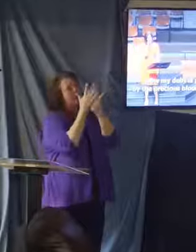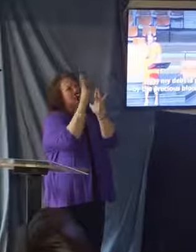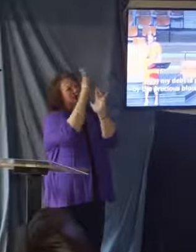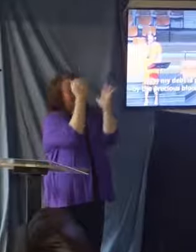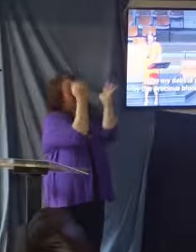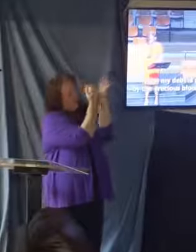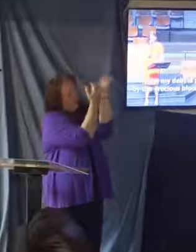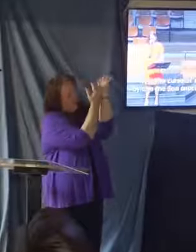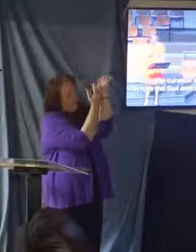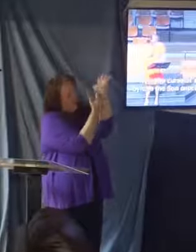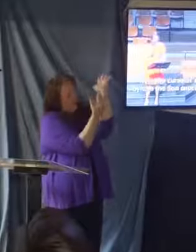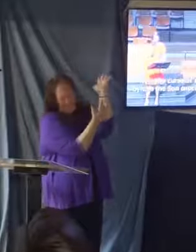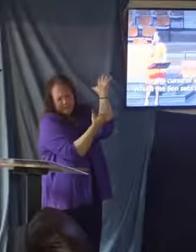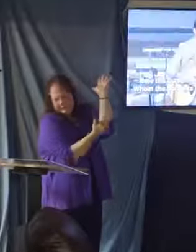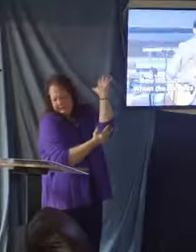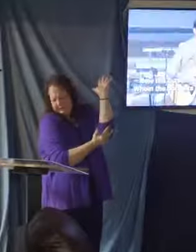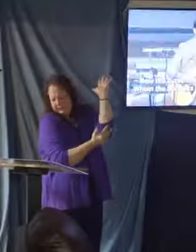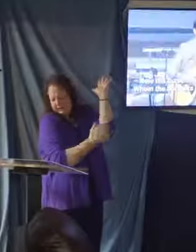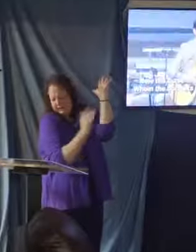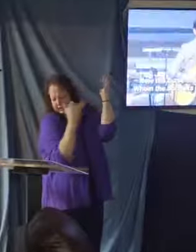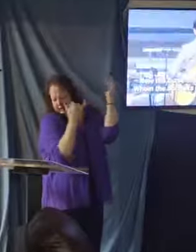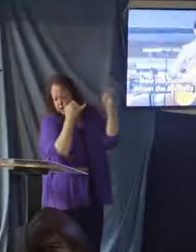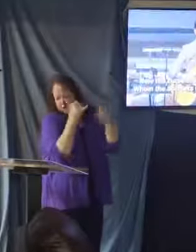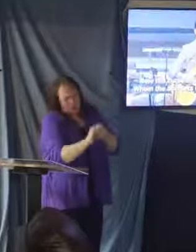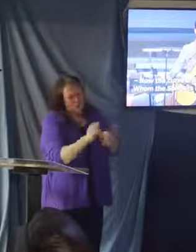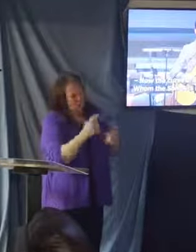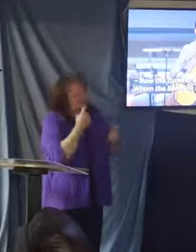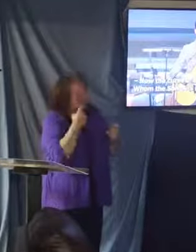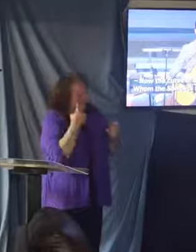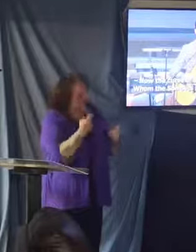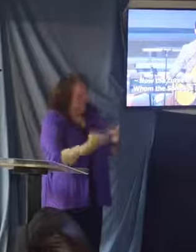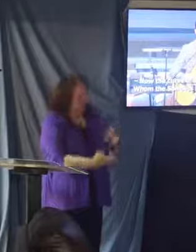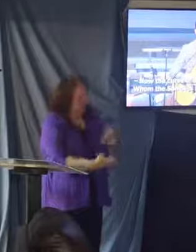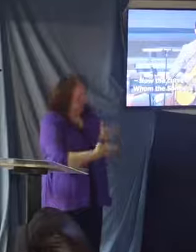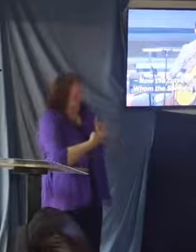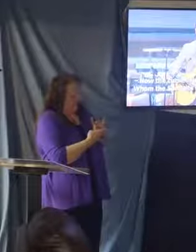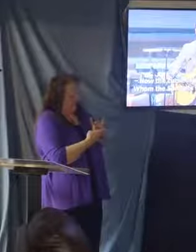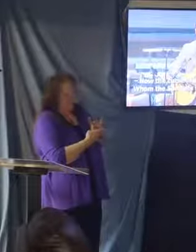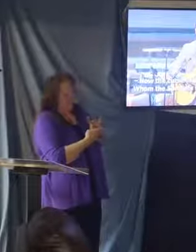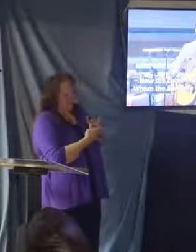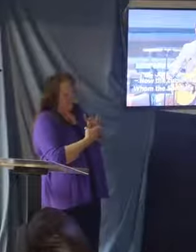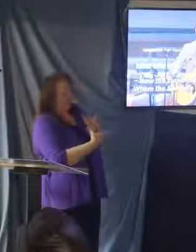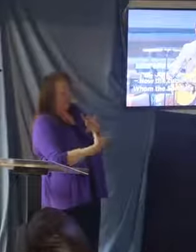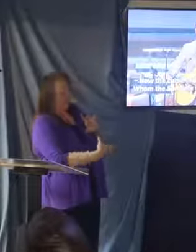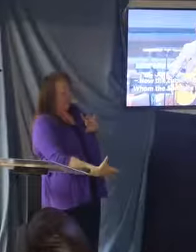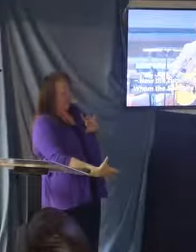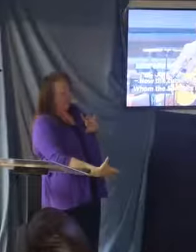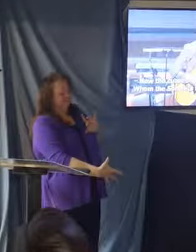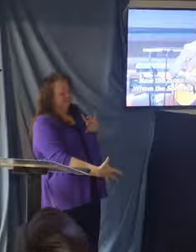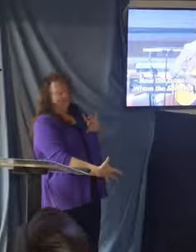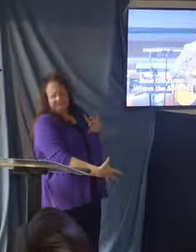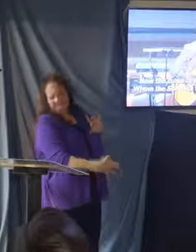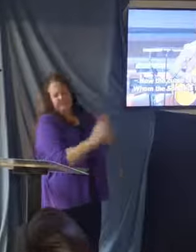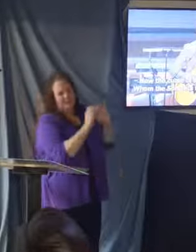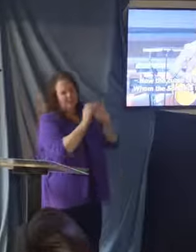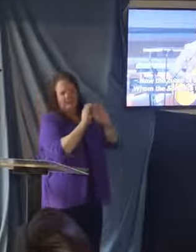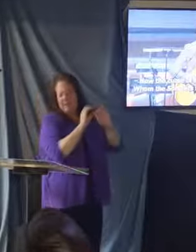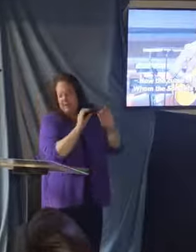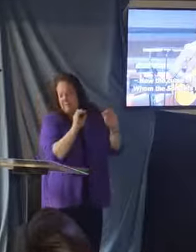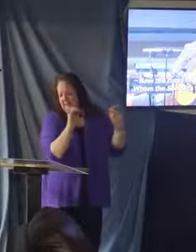my Jesus filled. Now the curse of sin has no